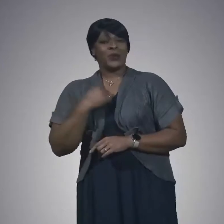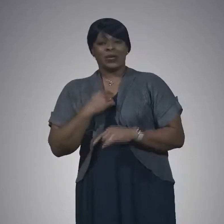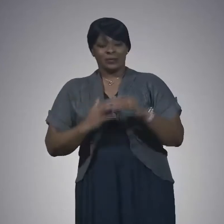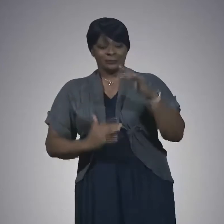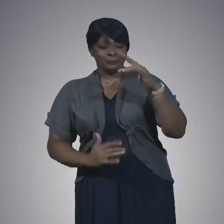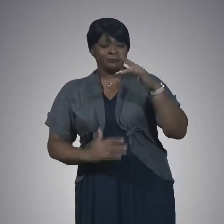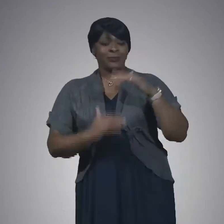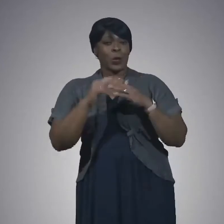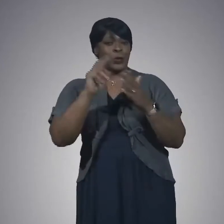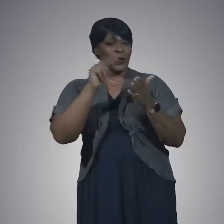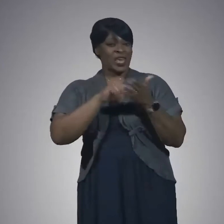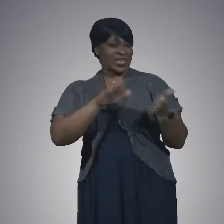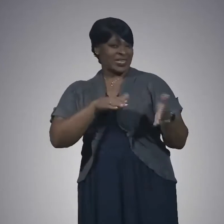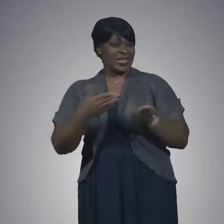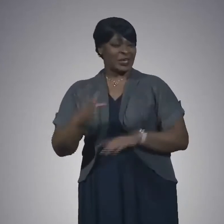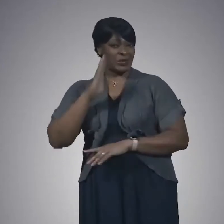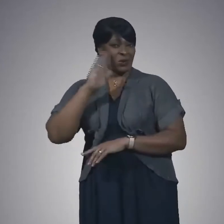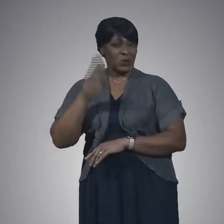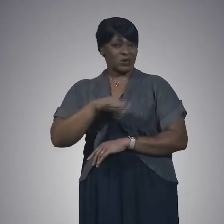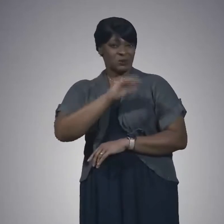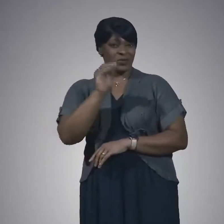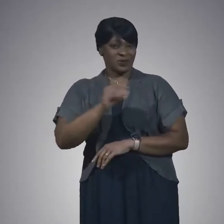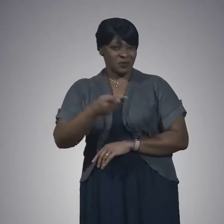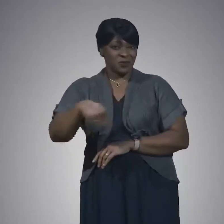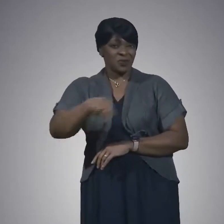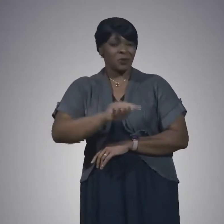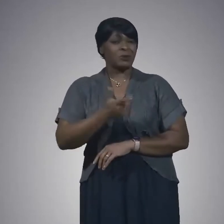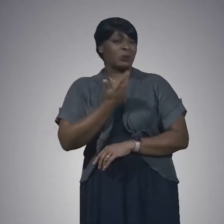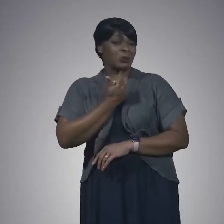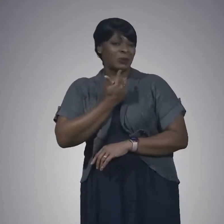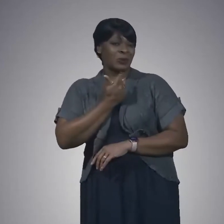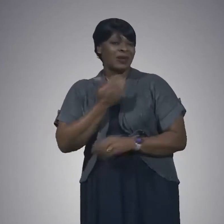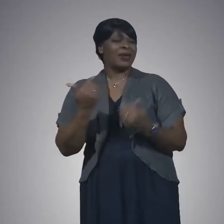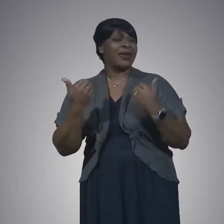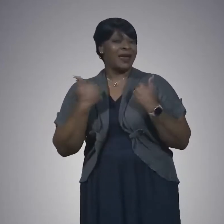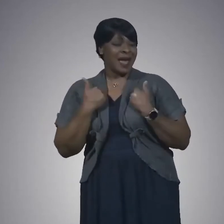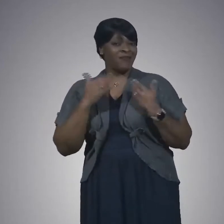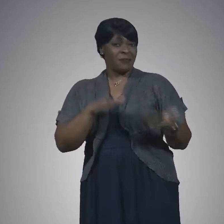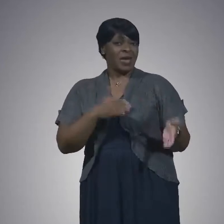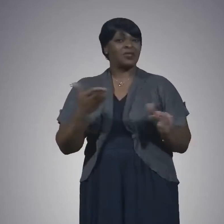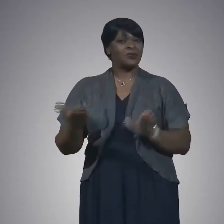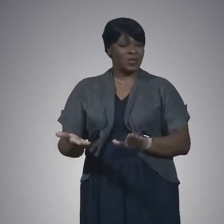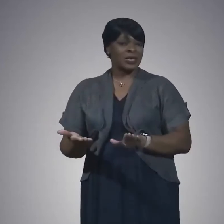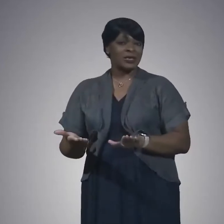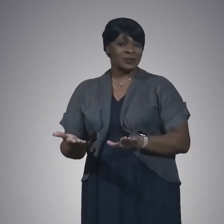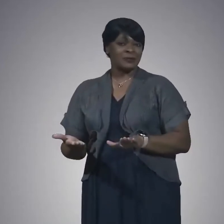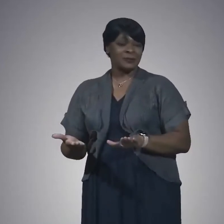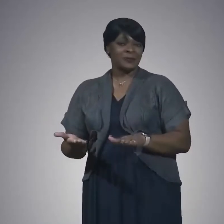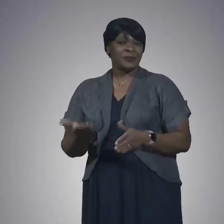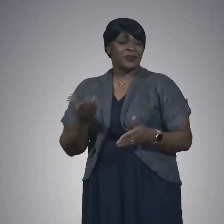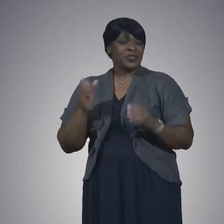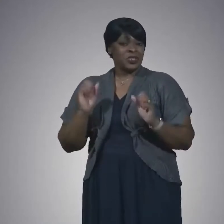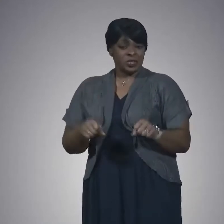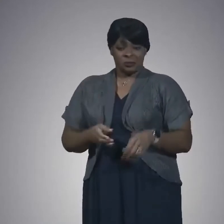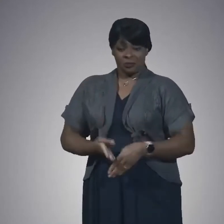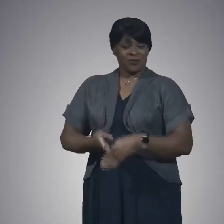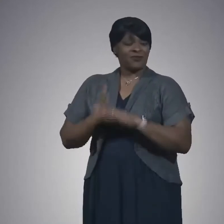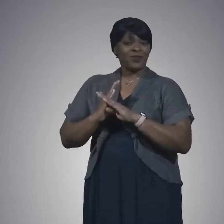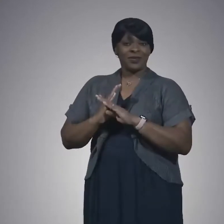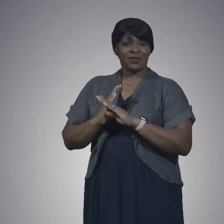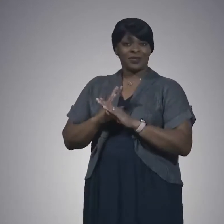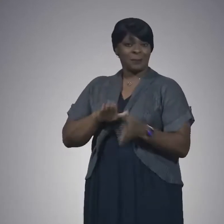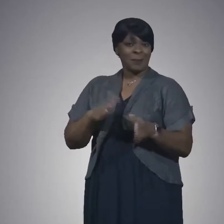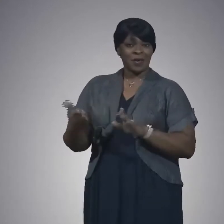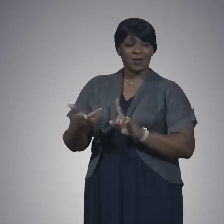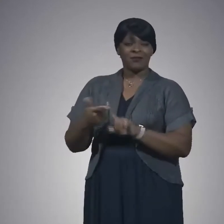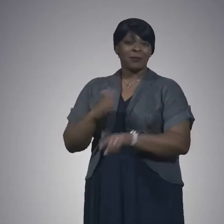this milestone knowing that a percentage of those who have passed away may have been able to be vaccinated,